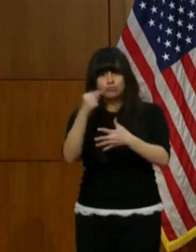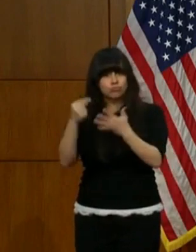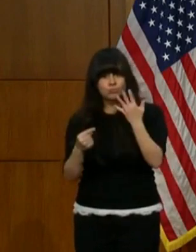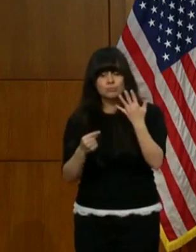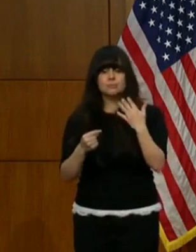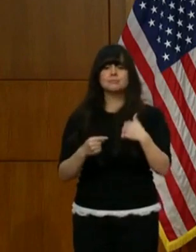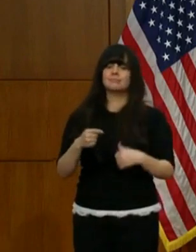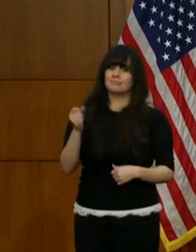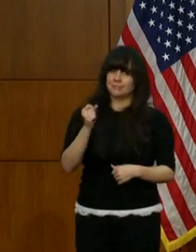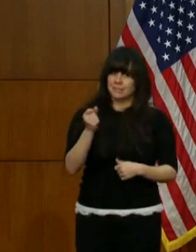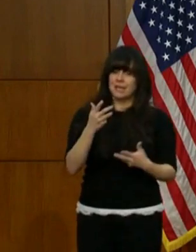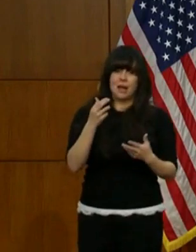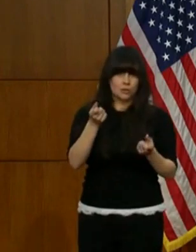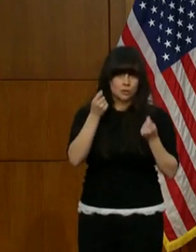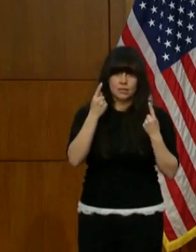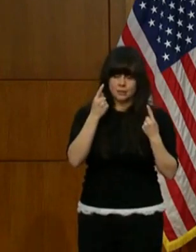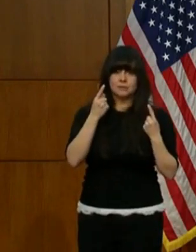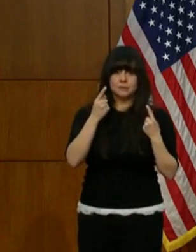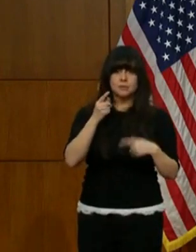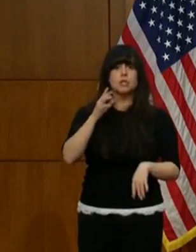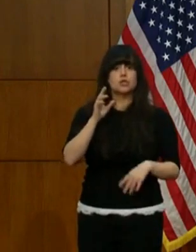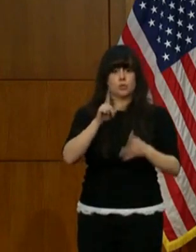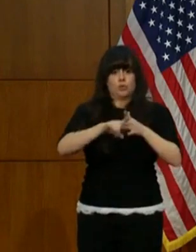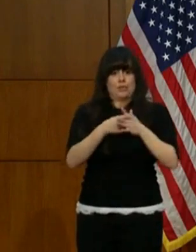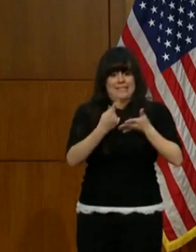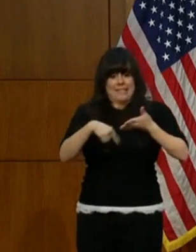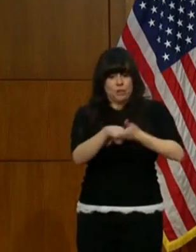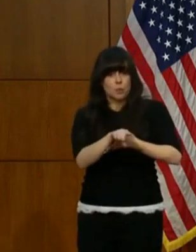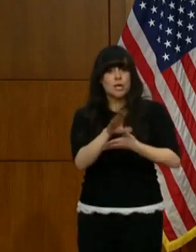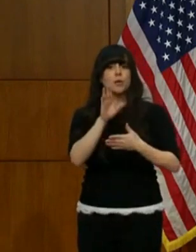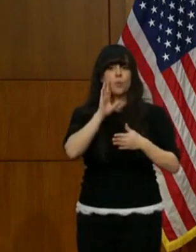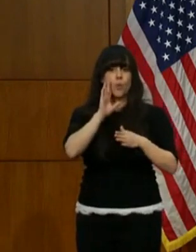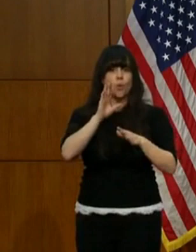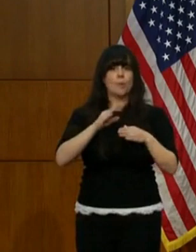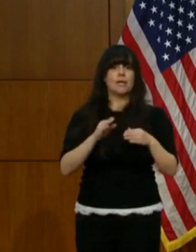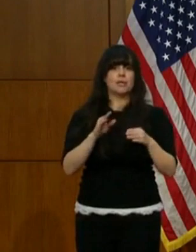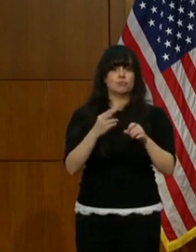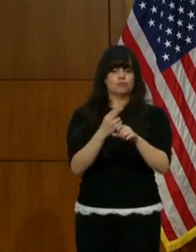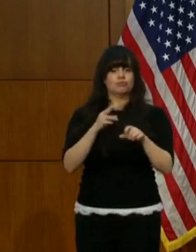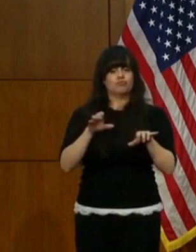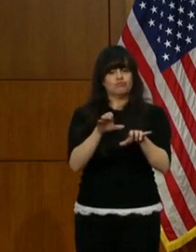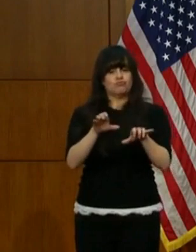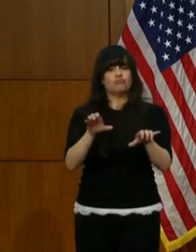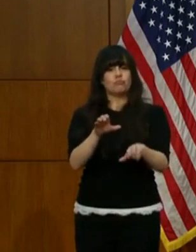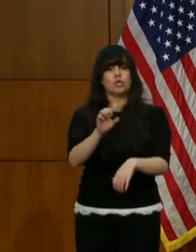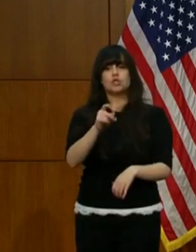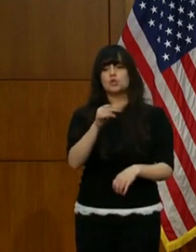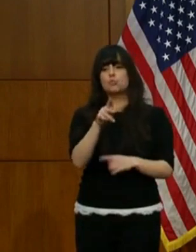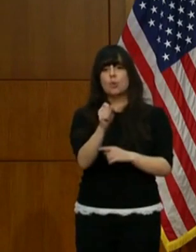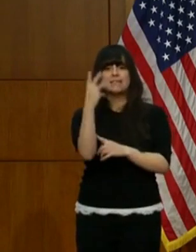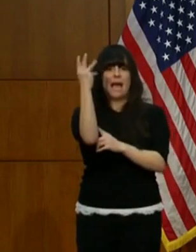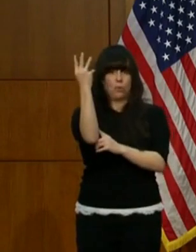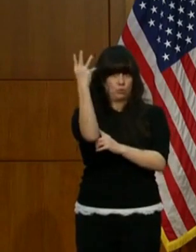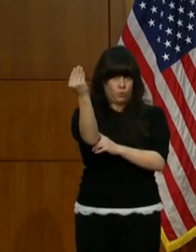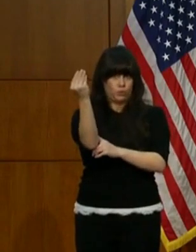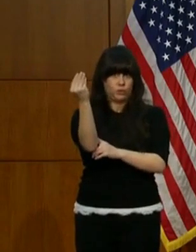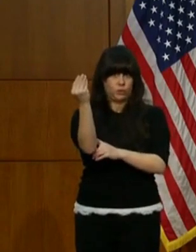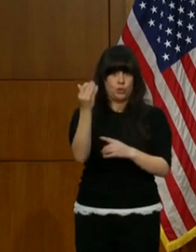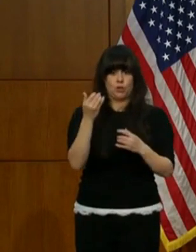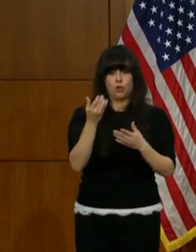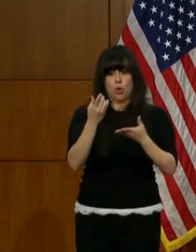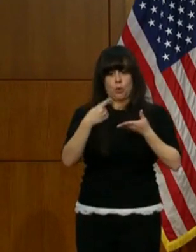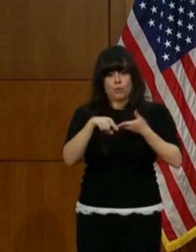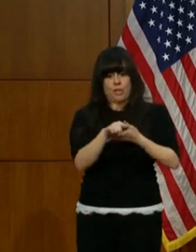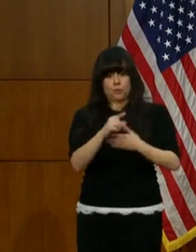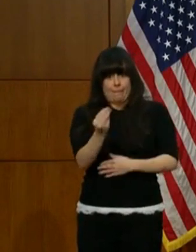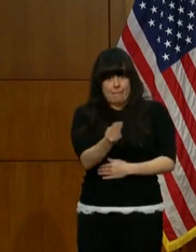moving outdoors. So starting this Monday, we'll expand the number of spectators allowed at outdoor sport